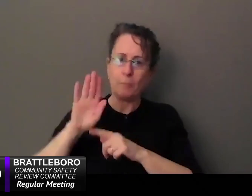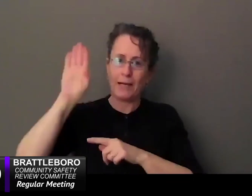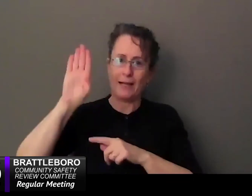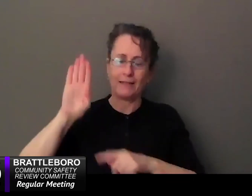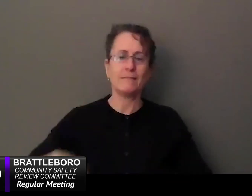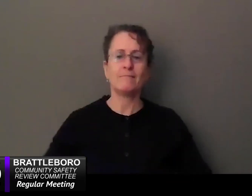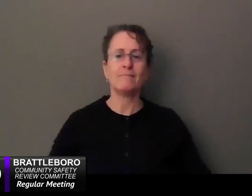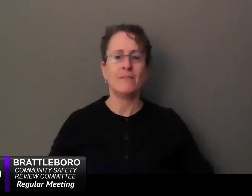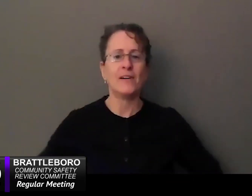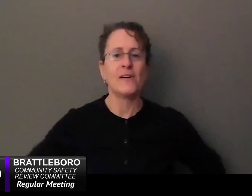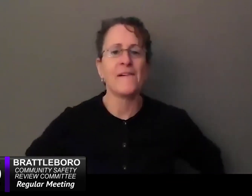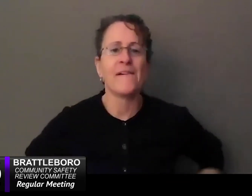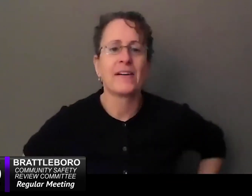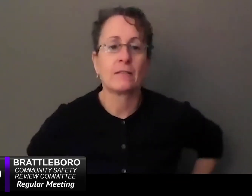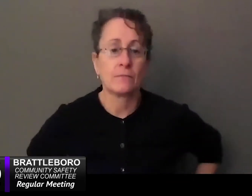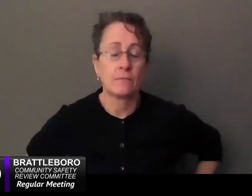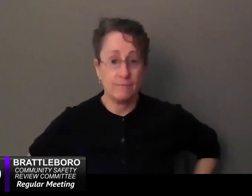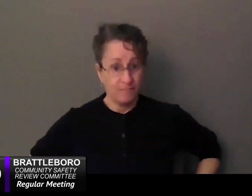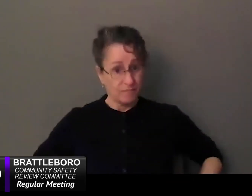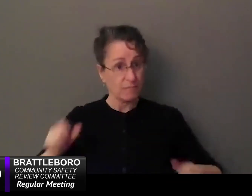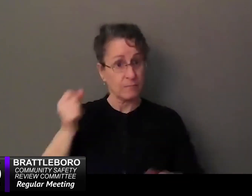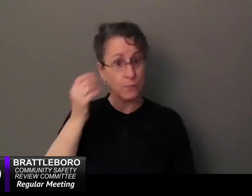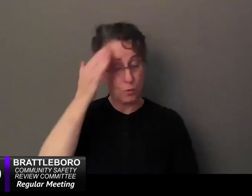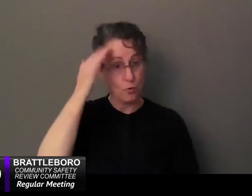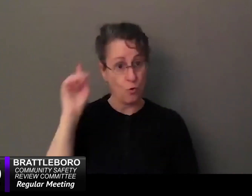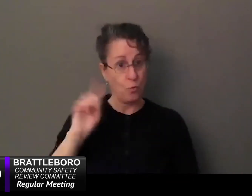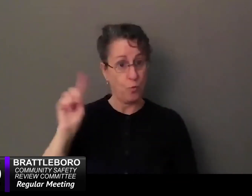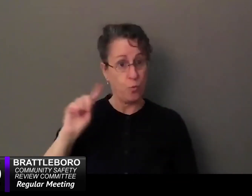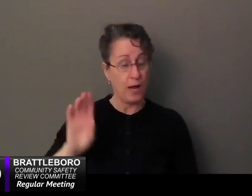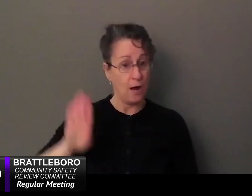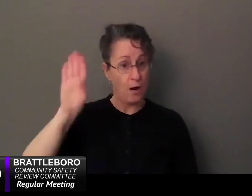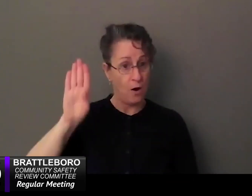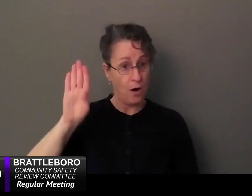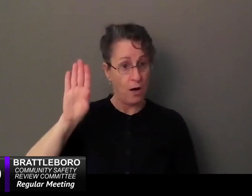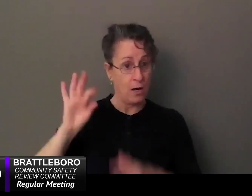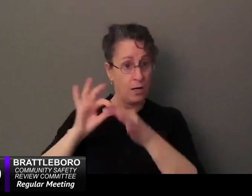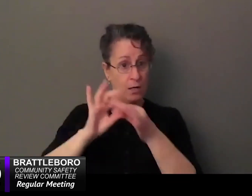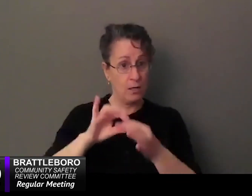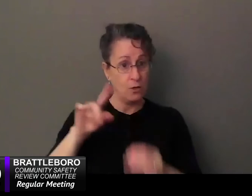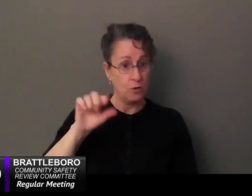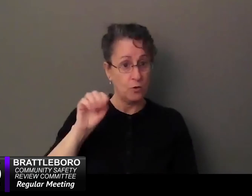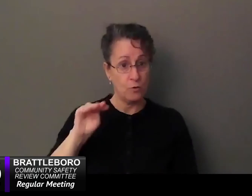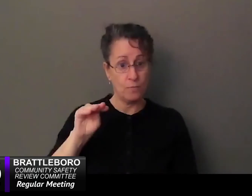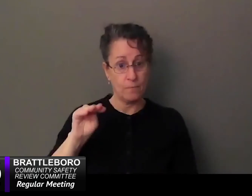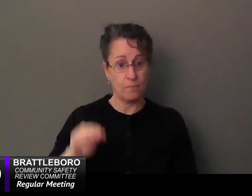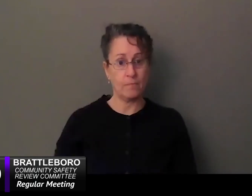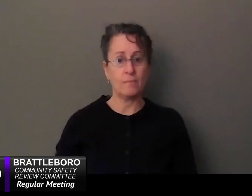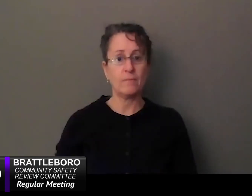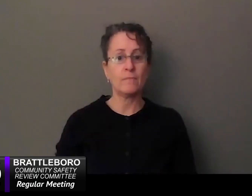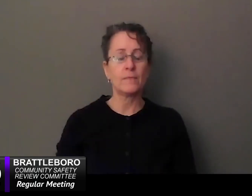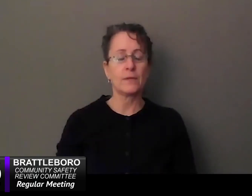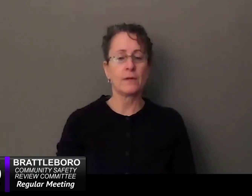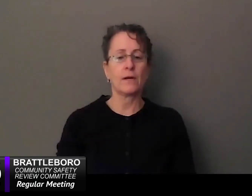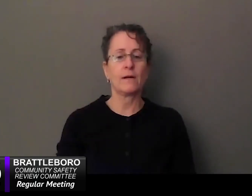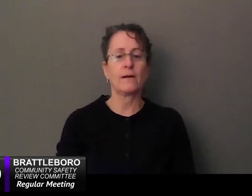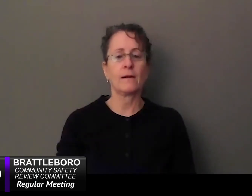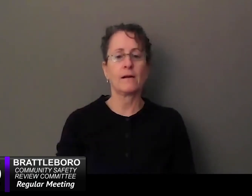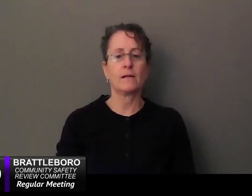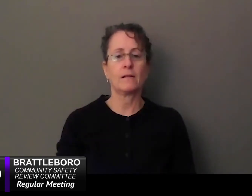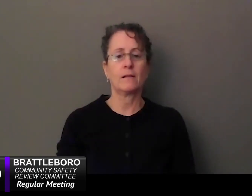very bizarre. Does everyone see the raise hand button on the Zoom? And